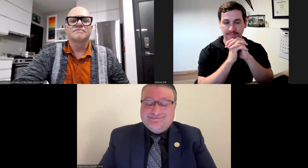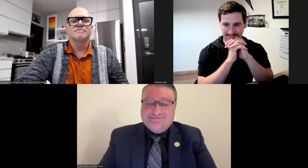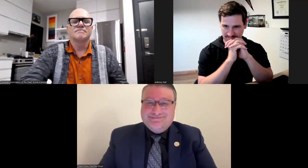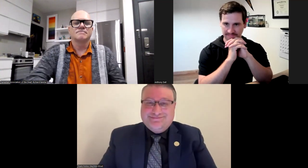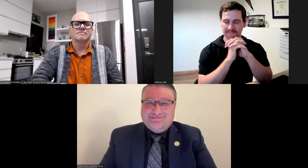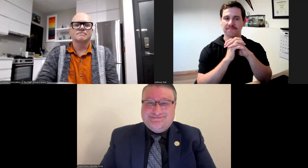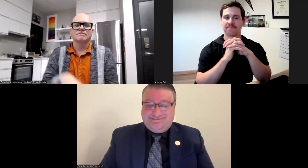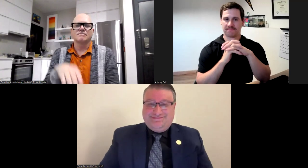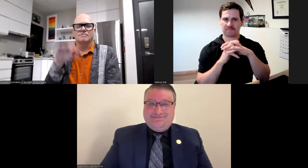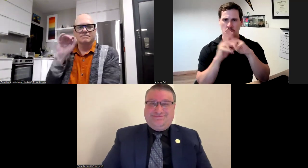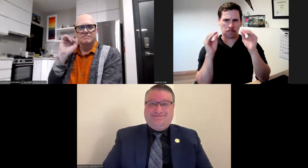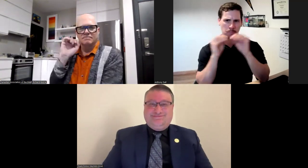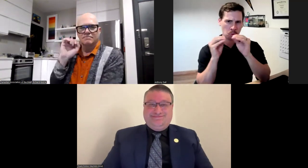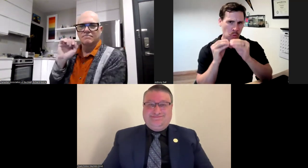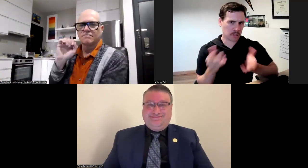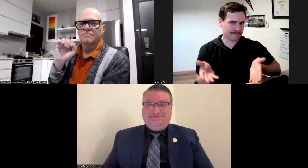deaf kids have a right to access sign language.